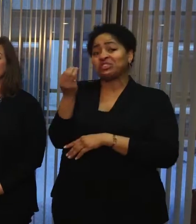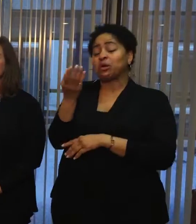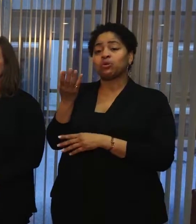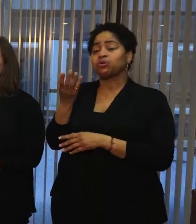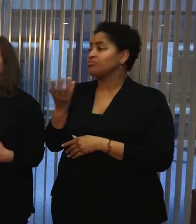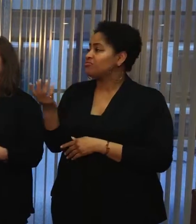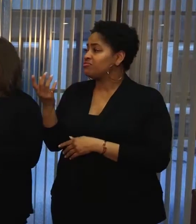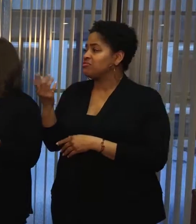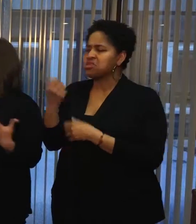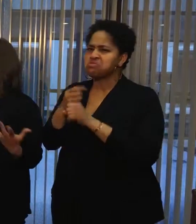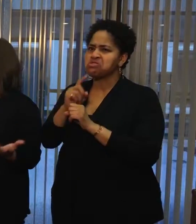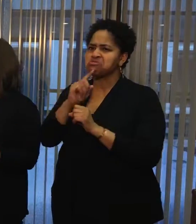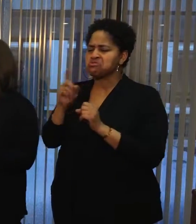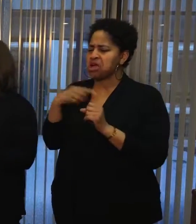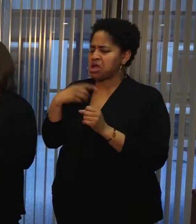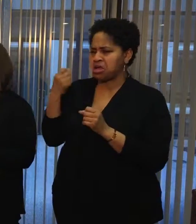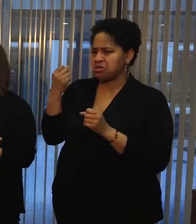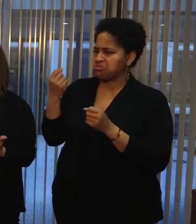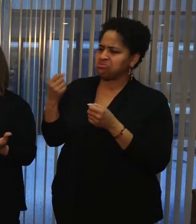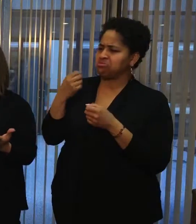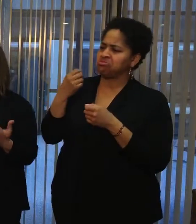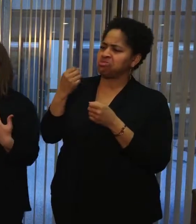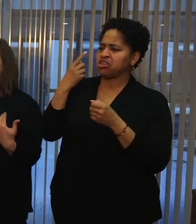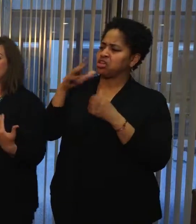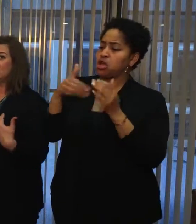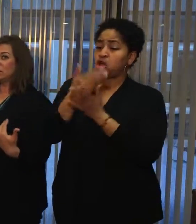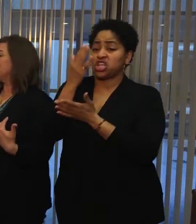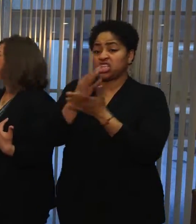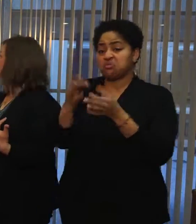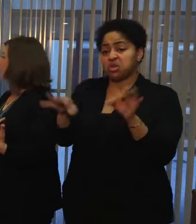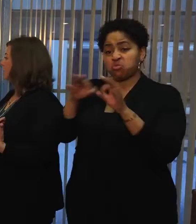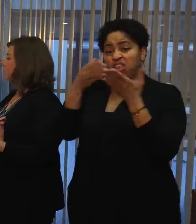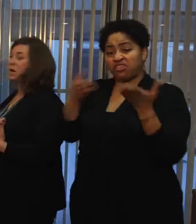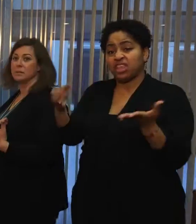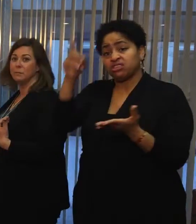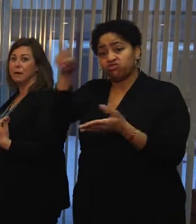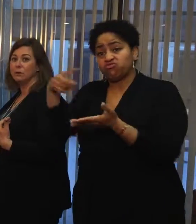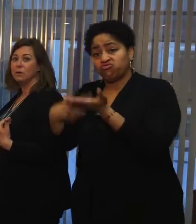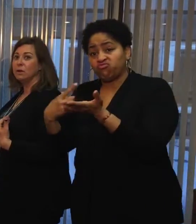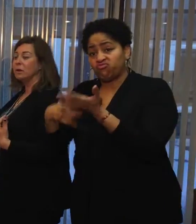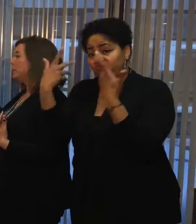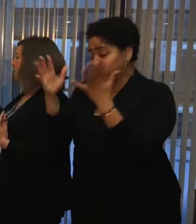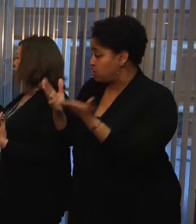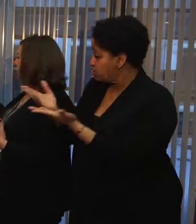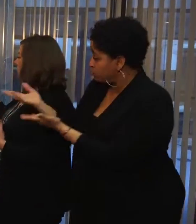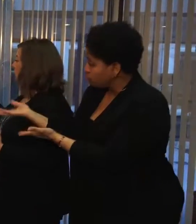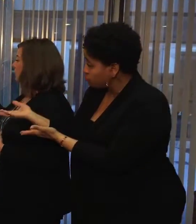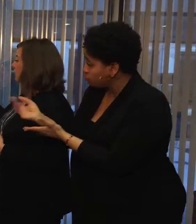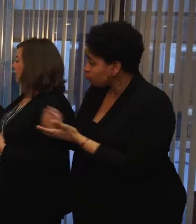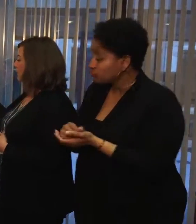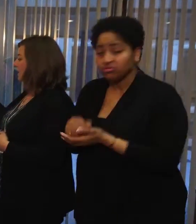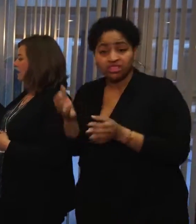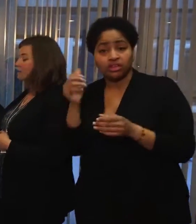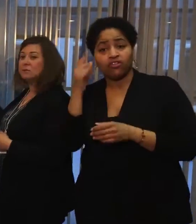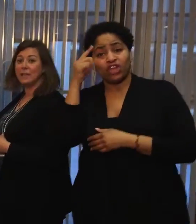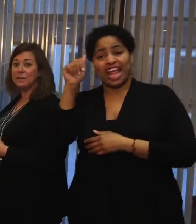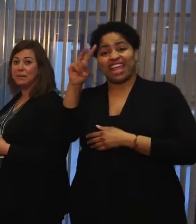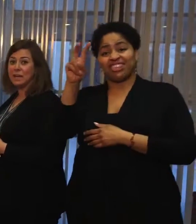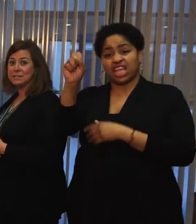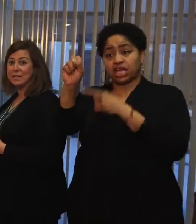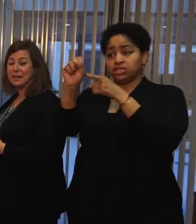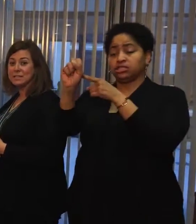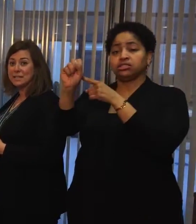So just to kind of wrap things up a little bit. So some of the important things that you talked about here for the AVS.